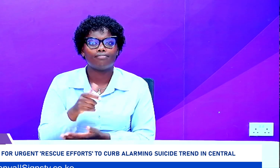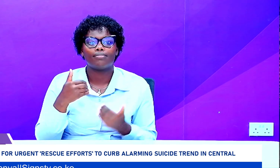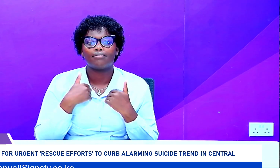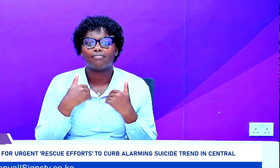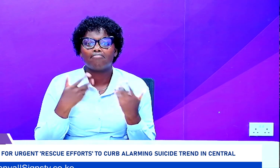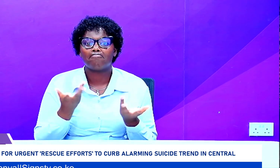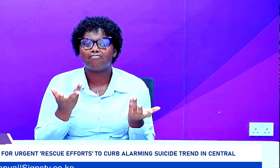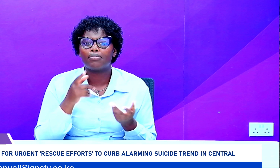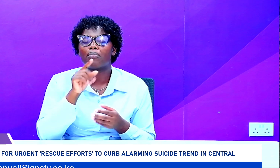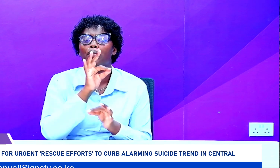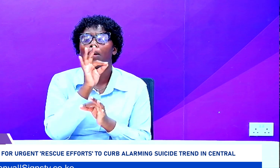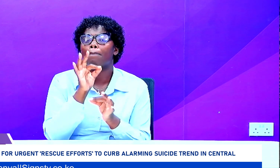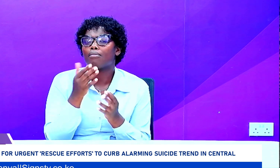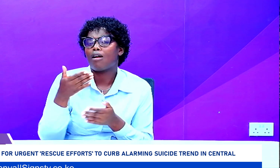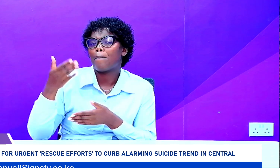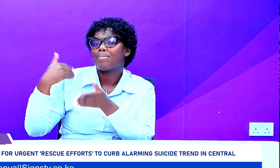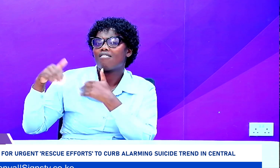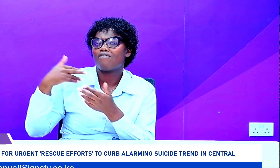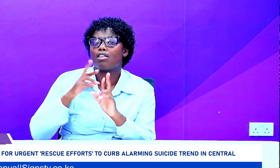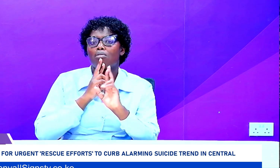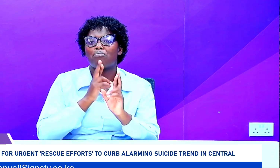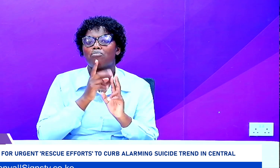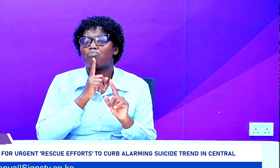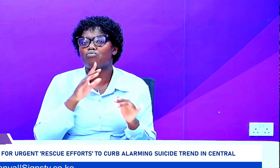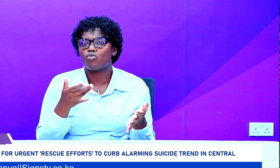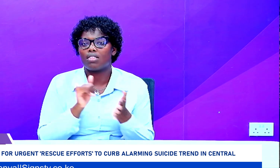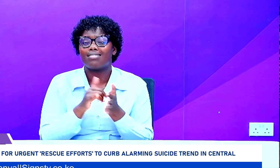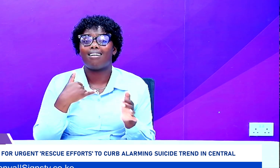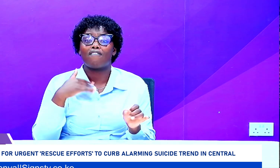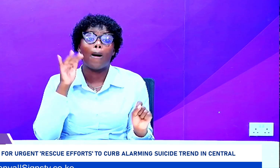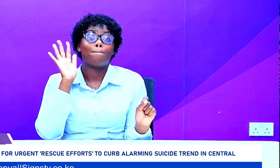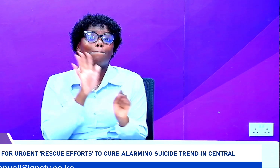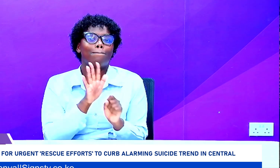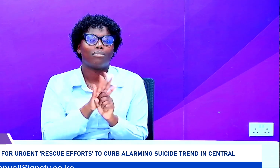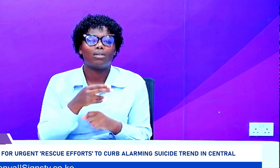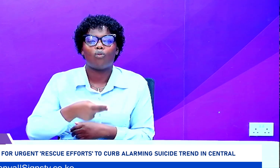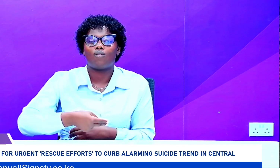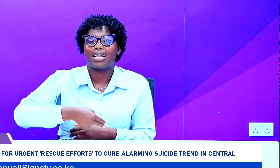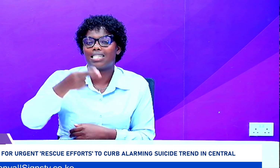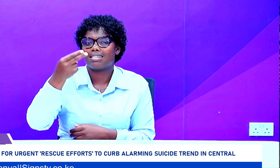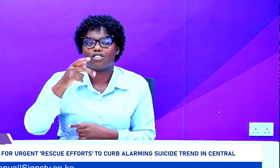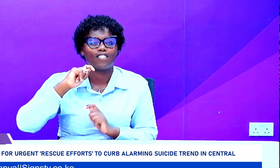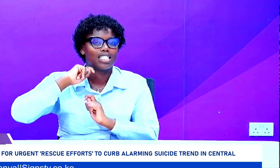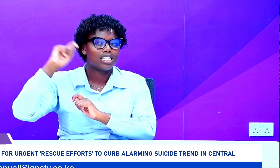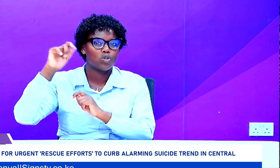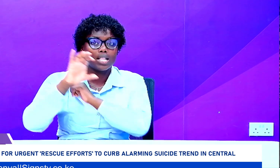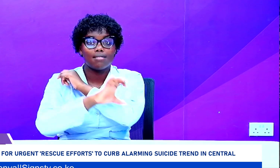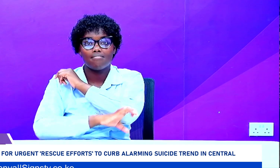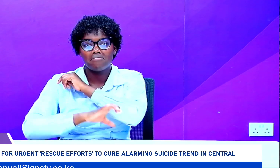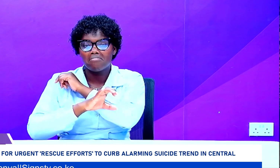experts and local leaders. The central region has, in previous reports, been cited as